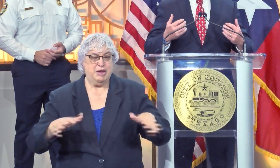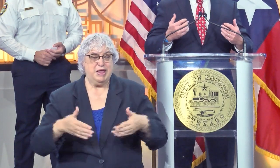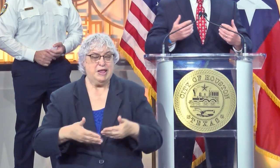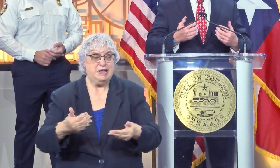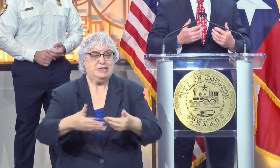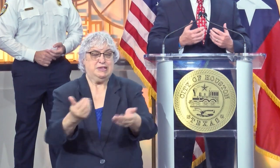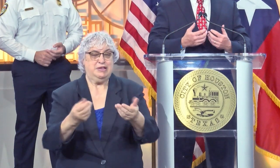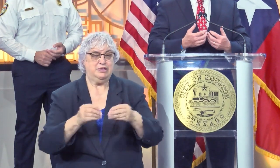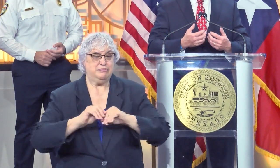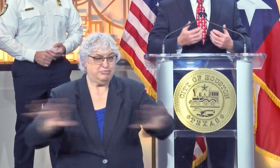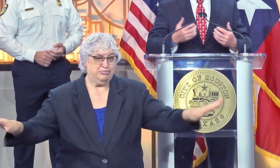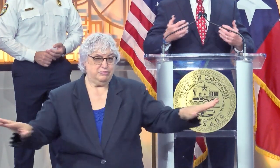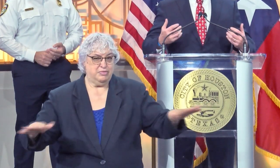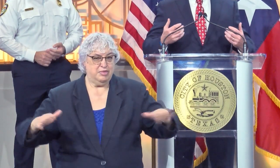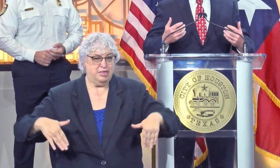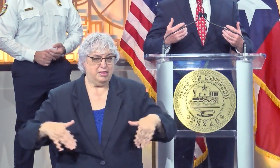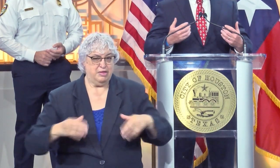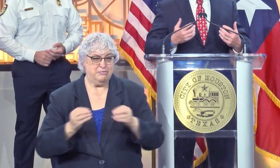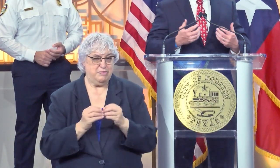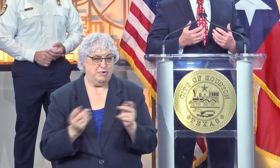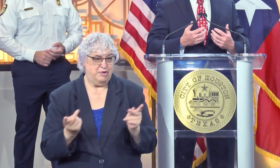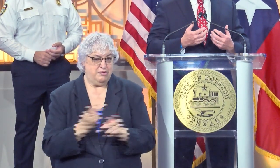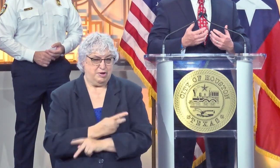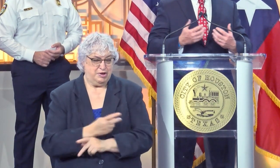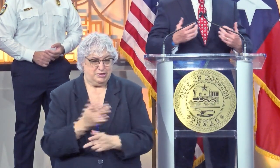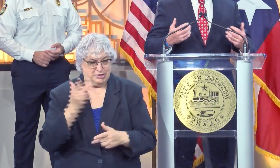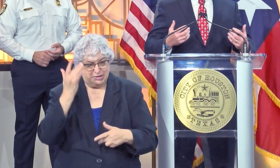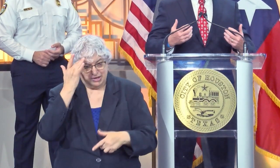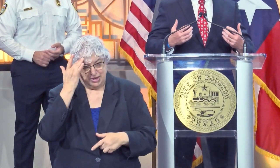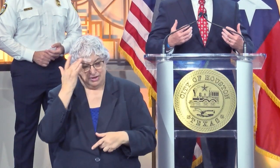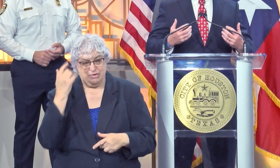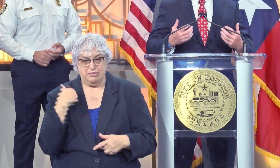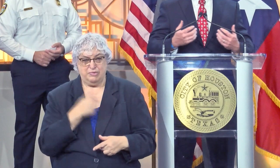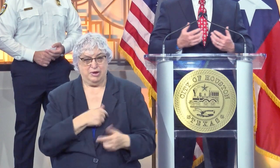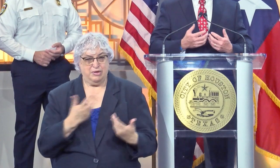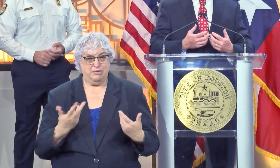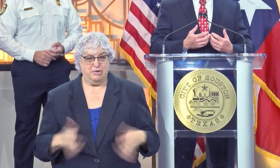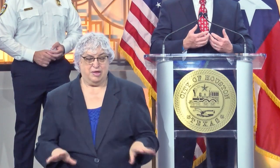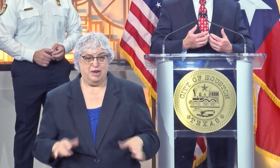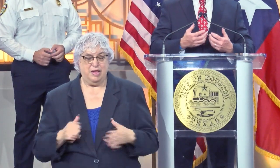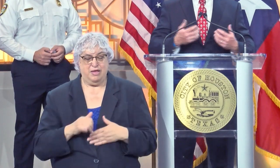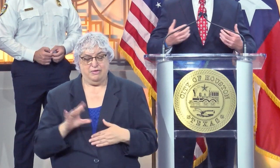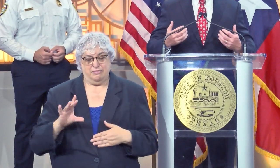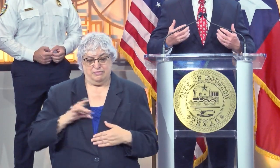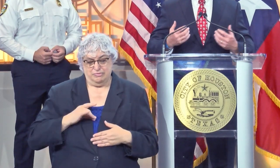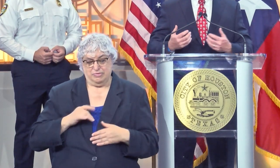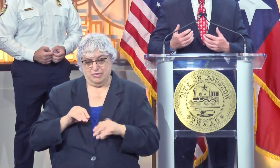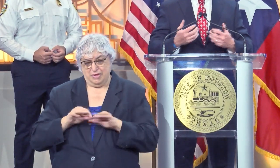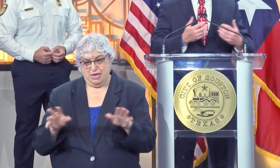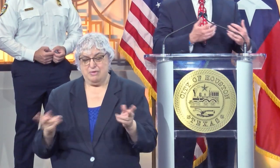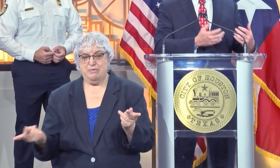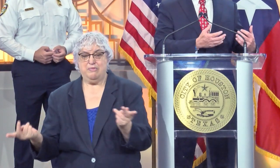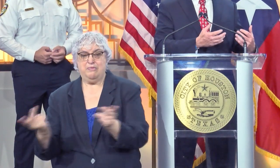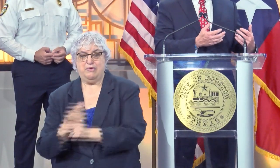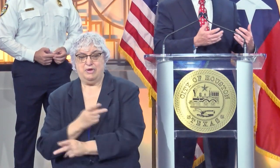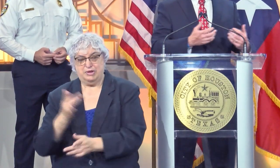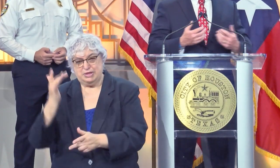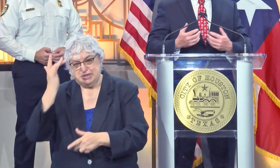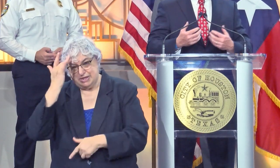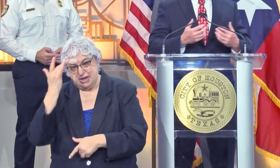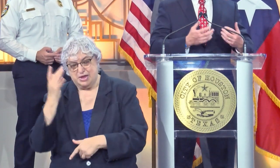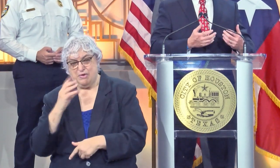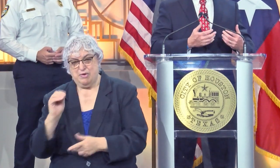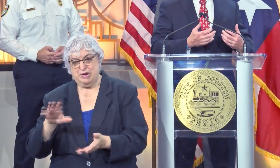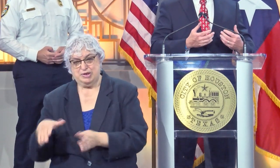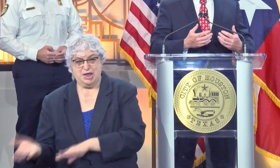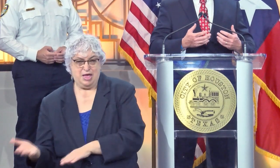easily, but have not made it more lethal. And so what we really don't want to have happen is to have a virus which is easily spread and makes people sicker